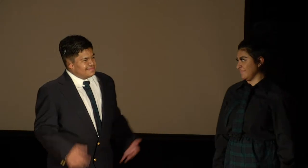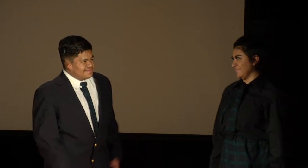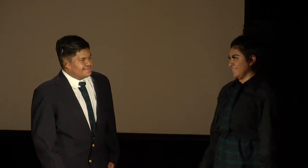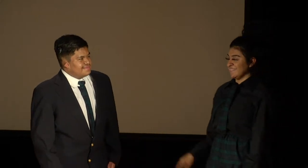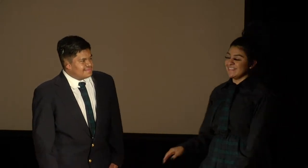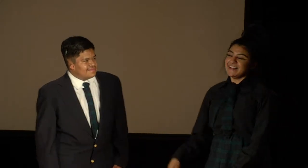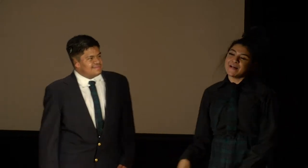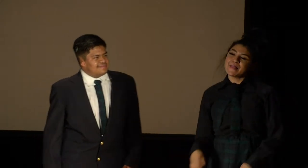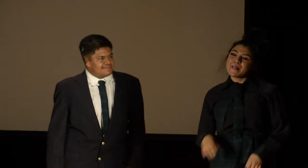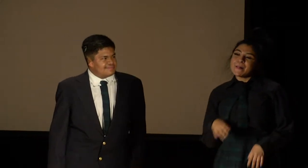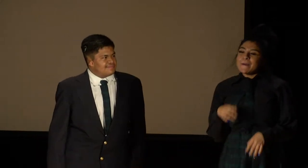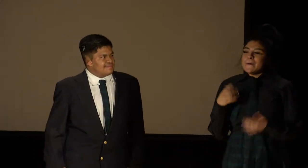next year.